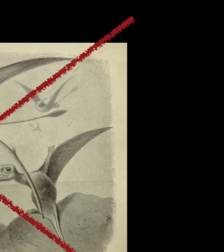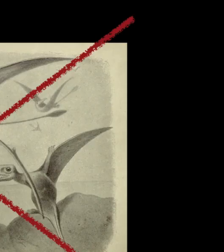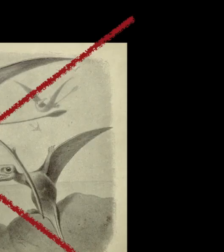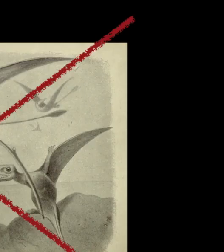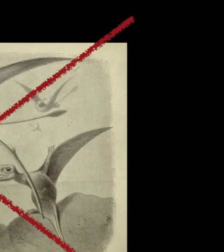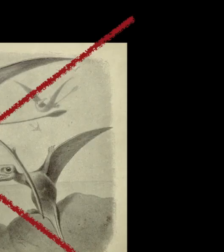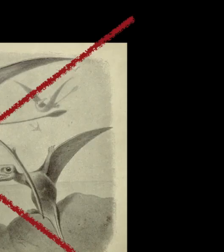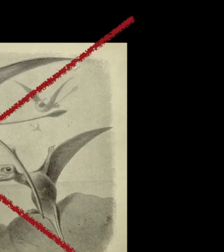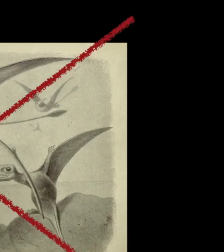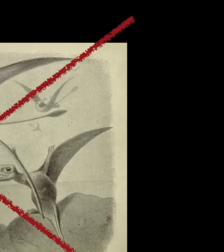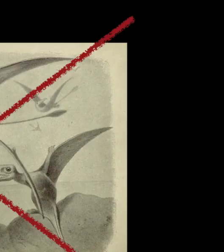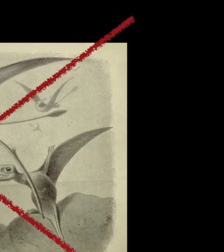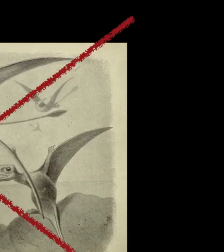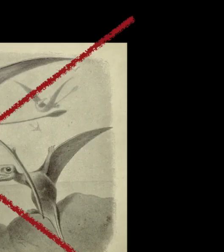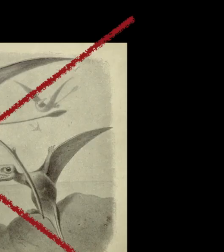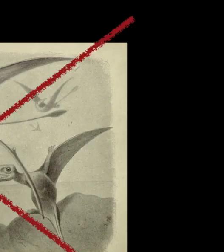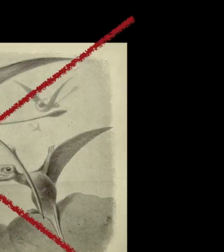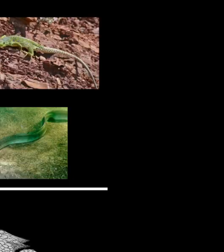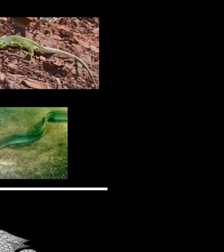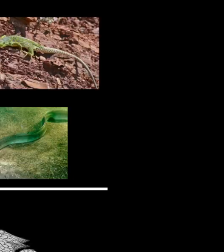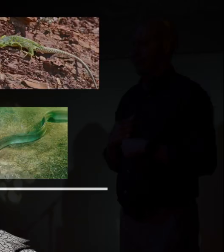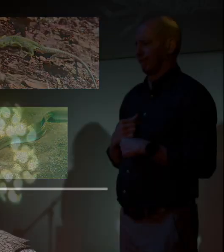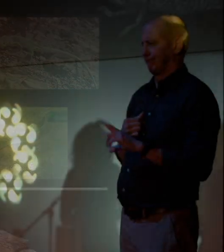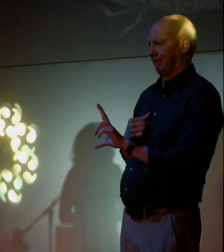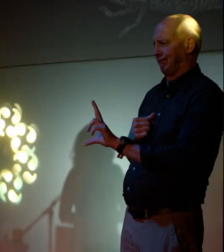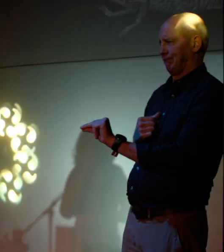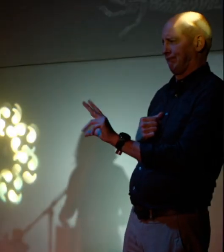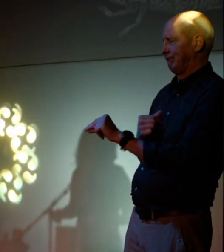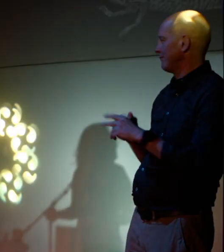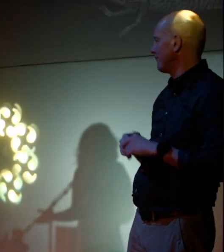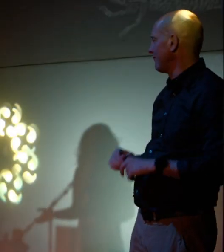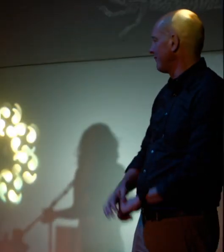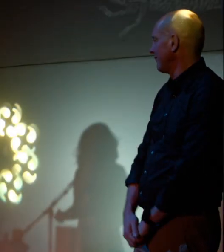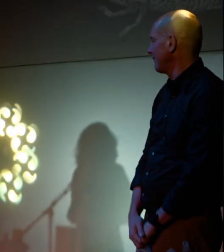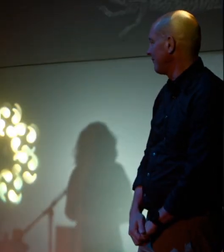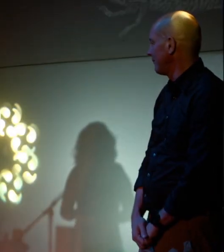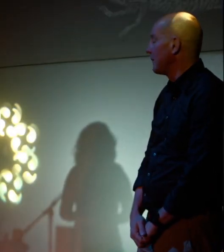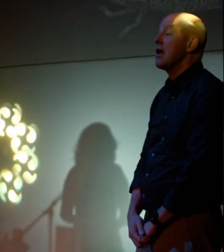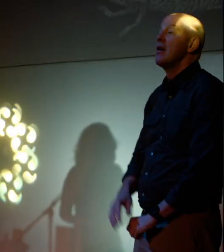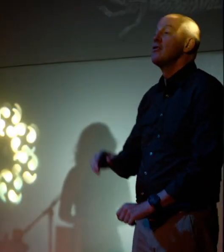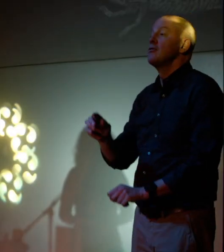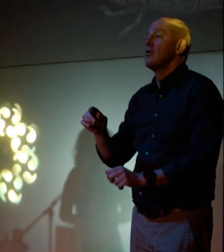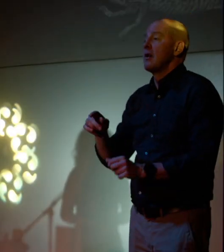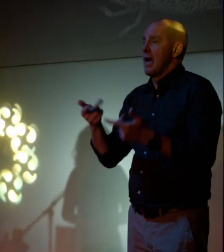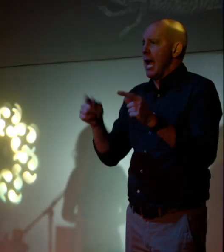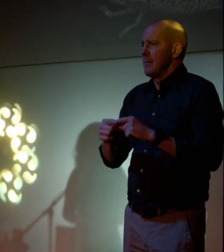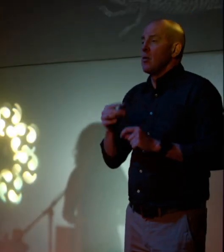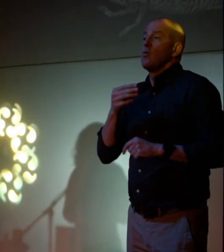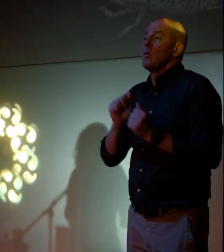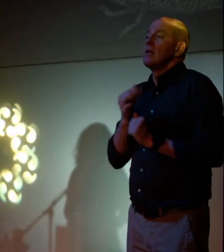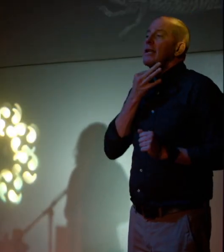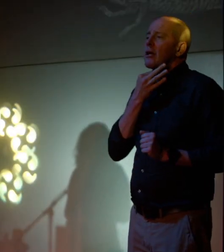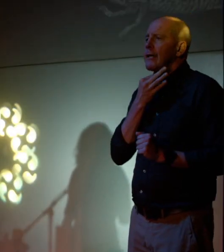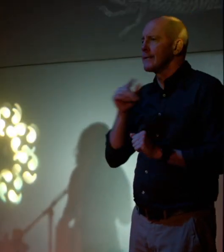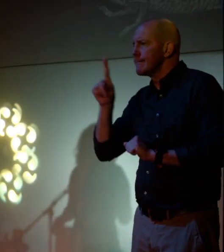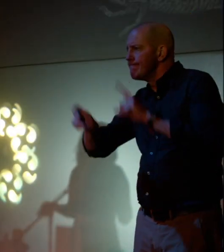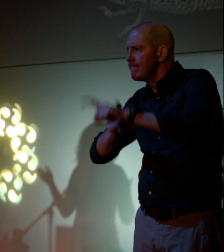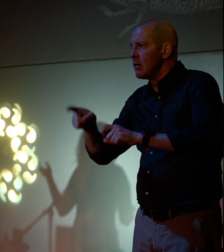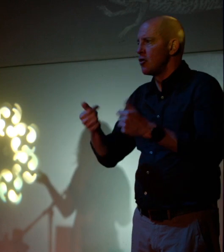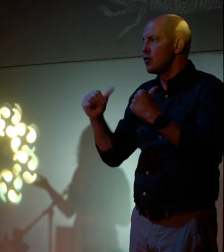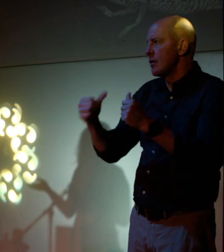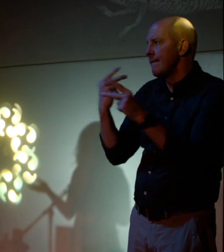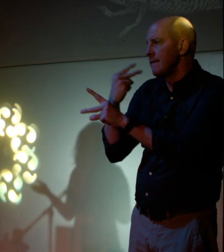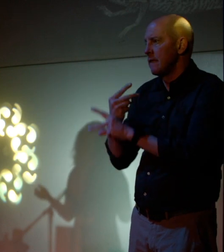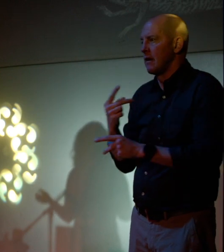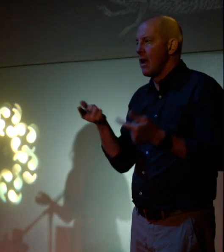Spoilers, they're not. But what they did find out through curious inquiry was what they were, which turned out to